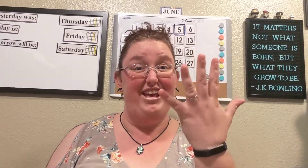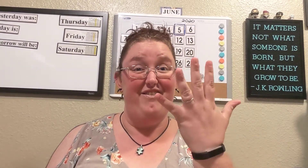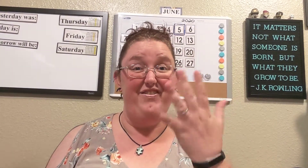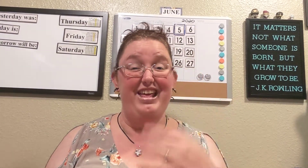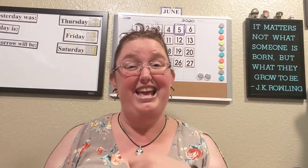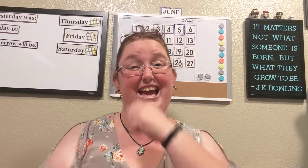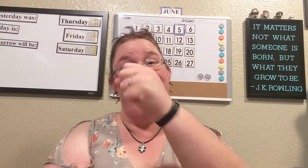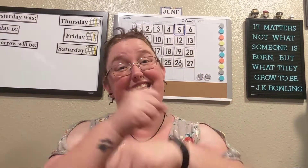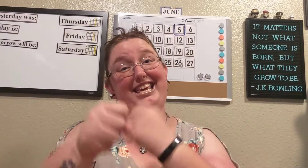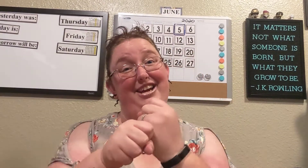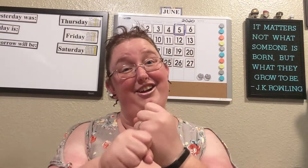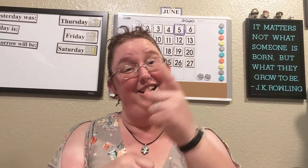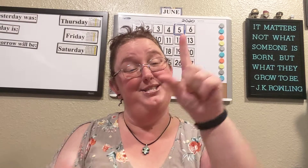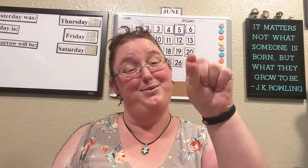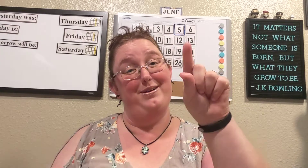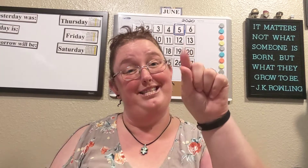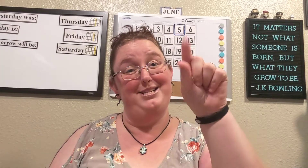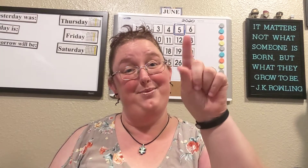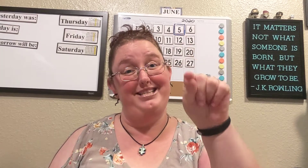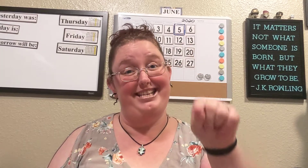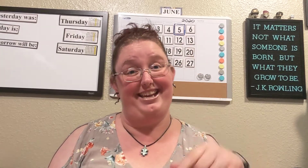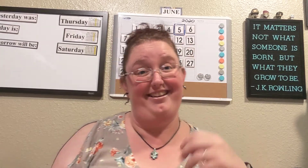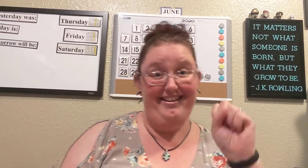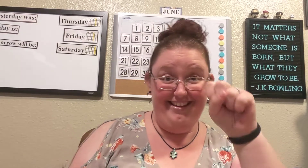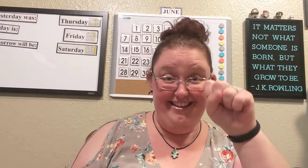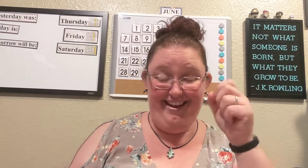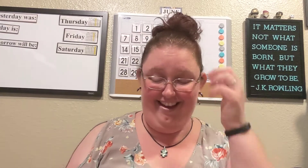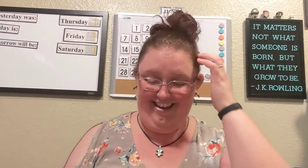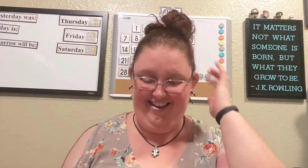5th, and the year is 2020. Yeah.